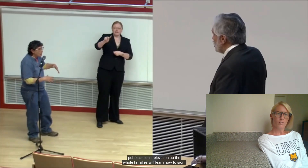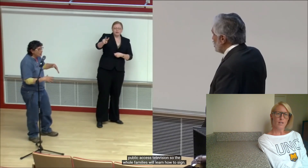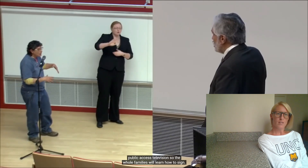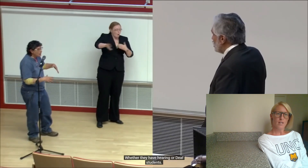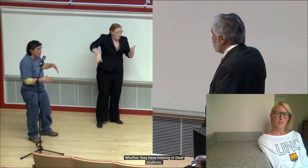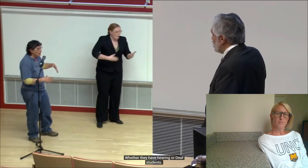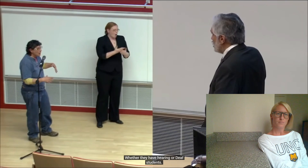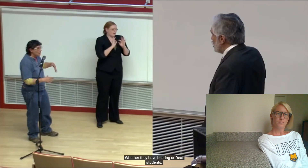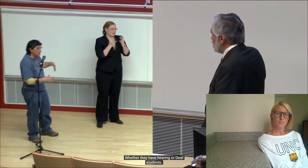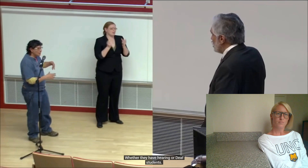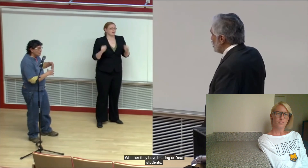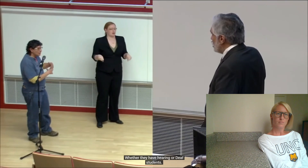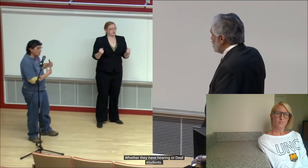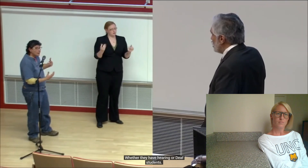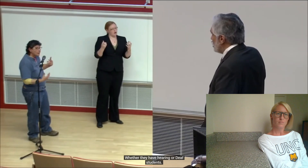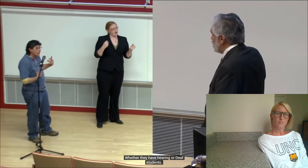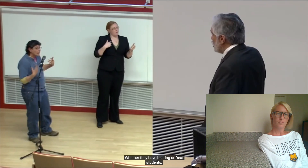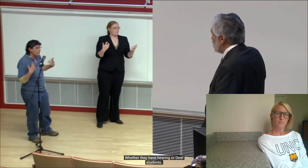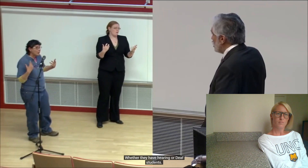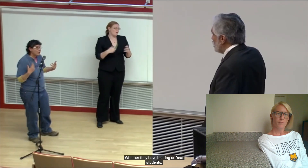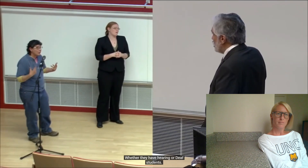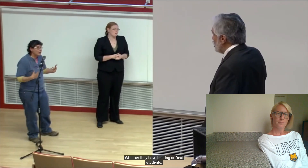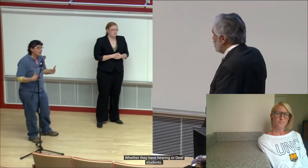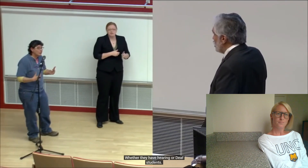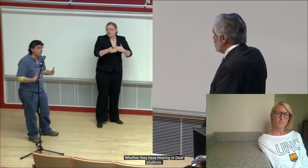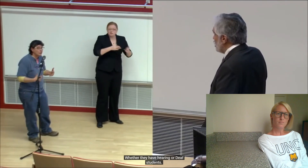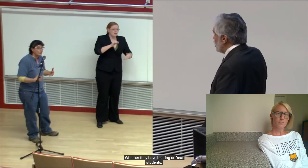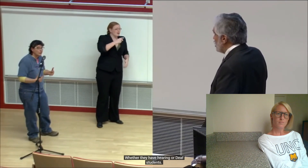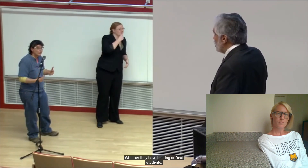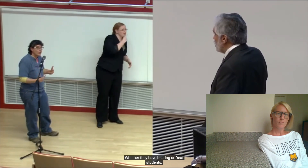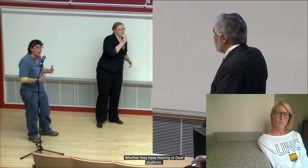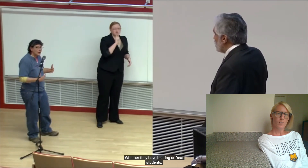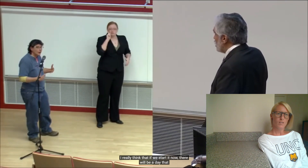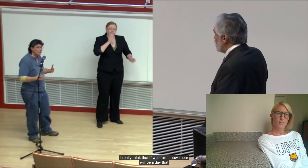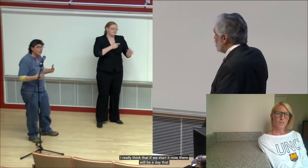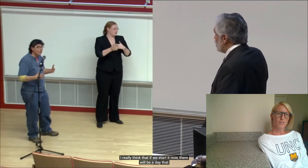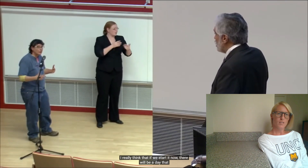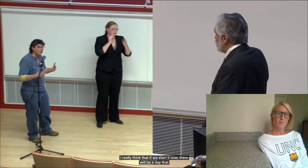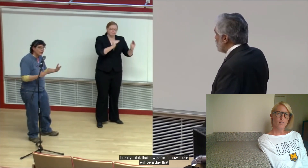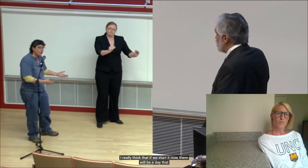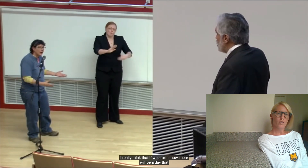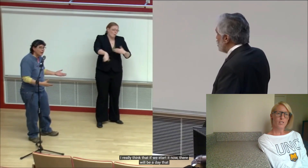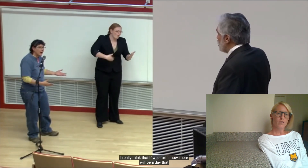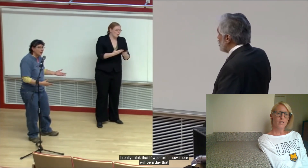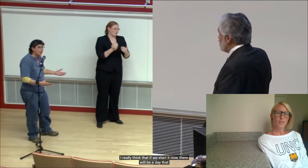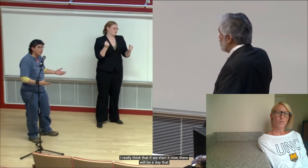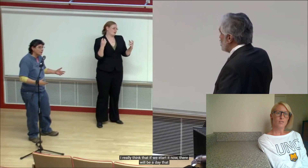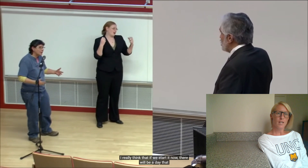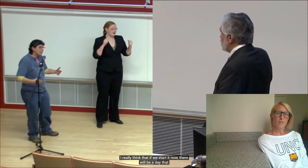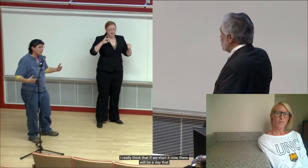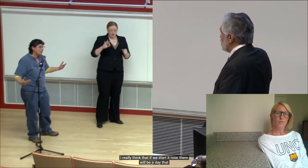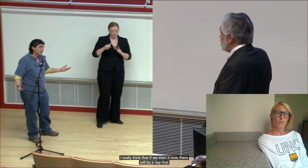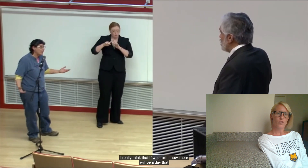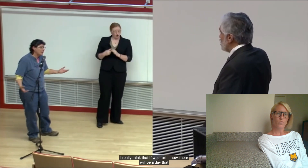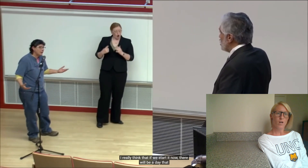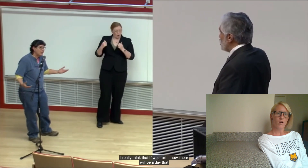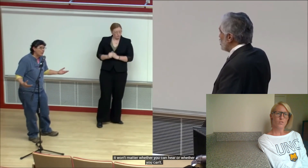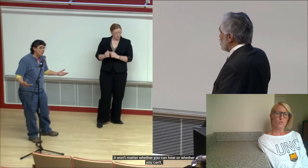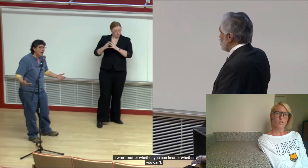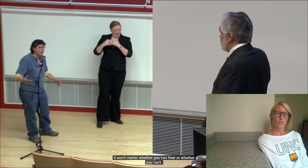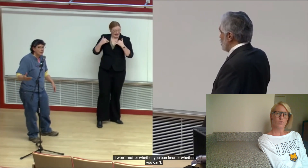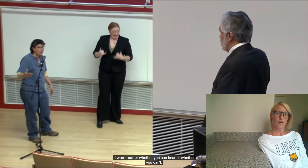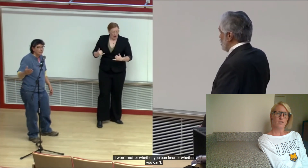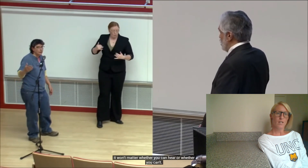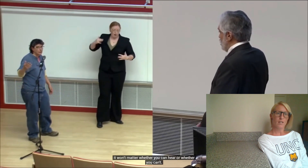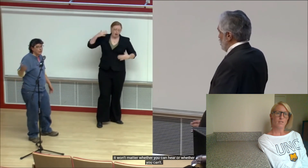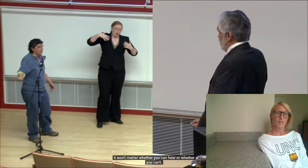how to sign, whether they have hearing or deaf students. And I really think that if we start it now, that there'll be a day that it